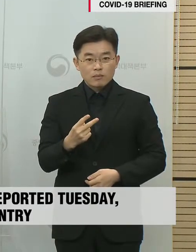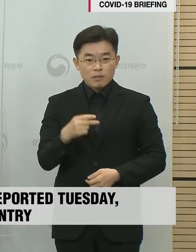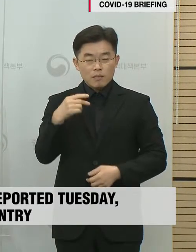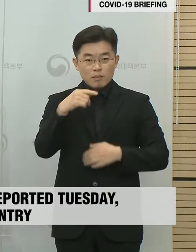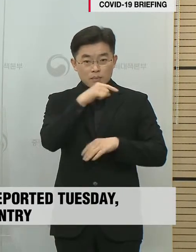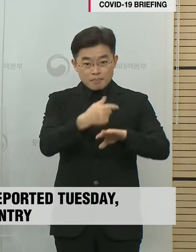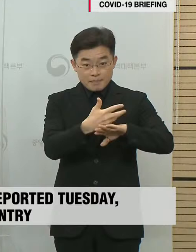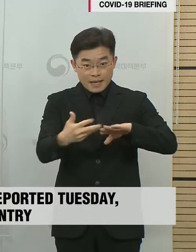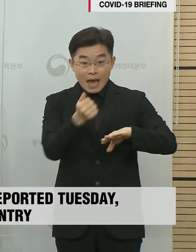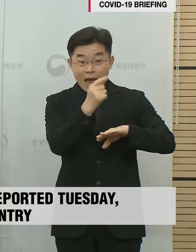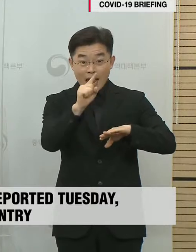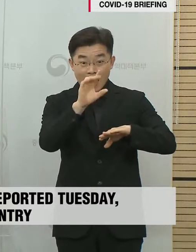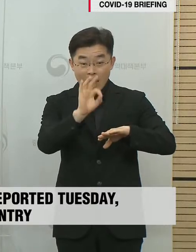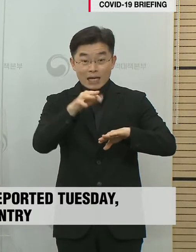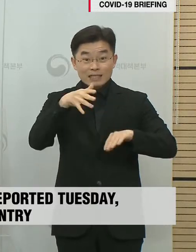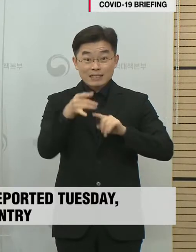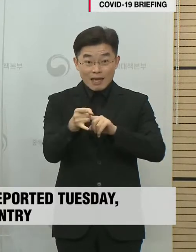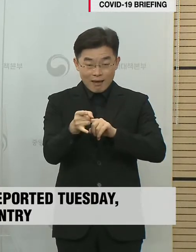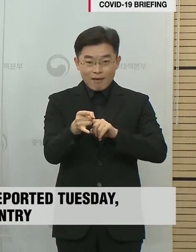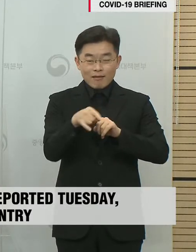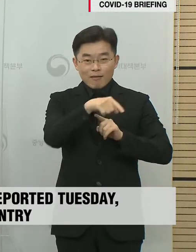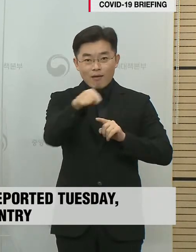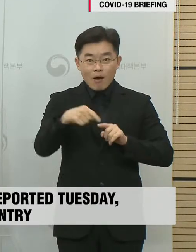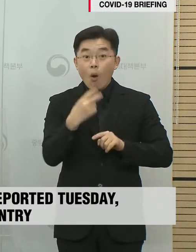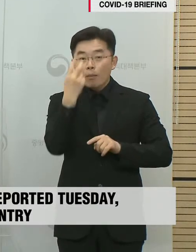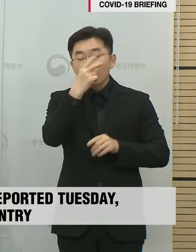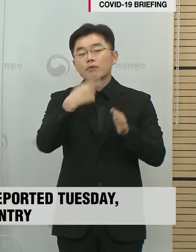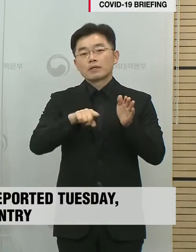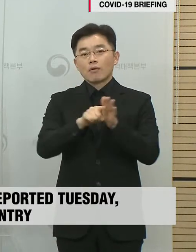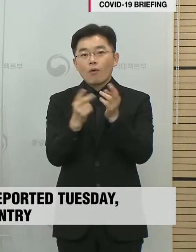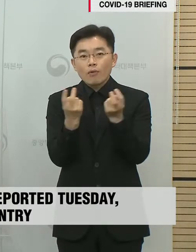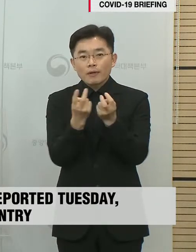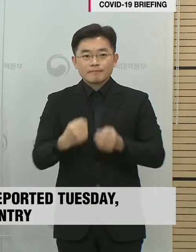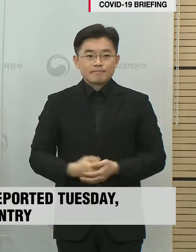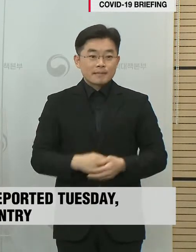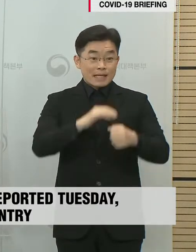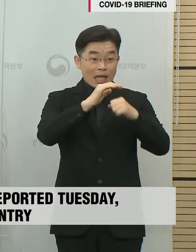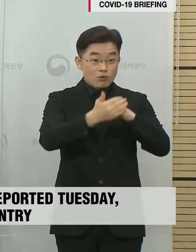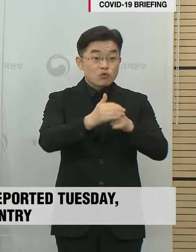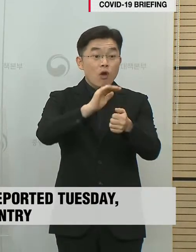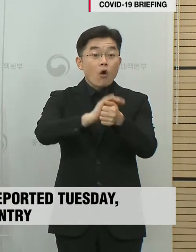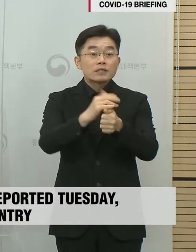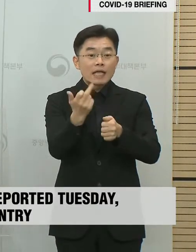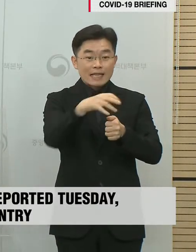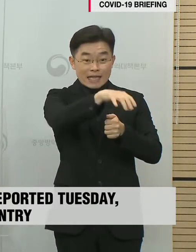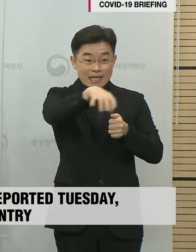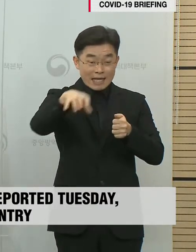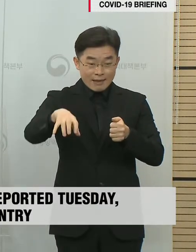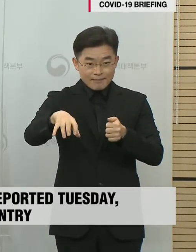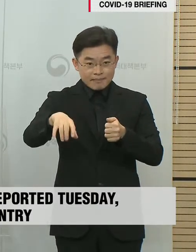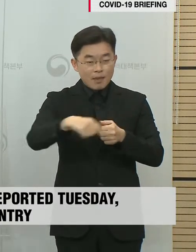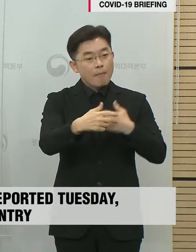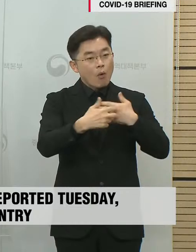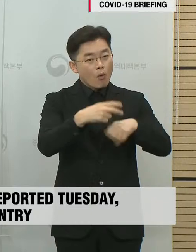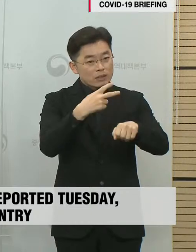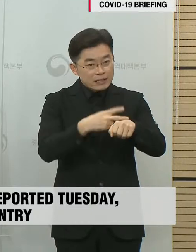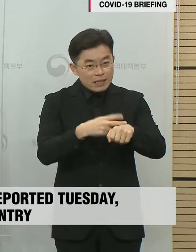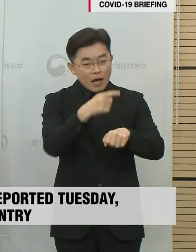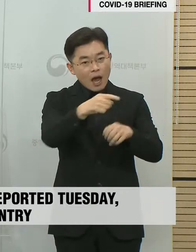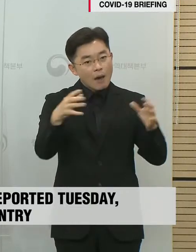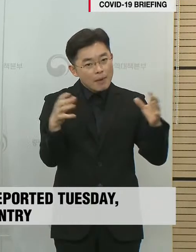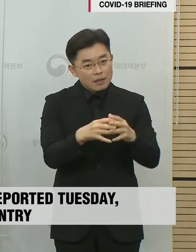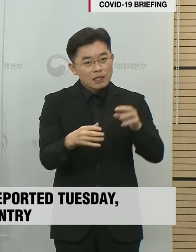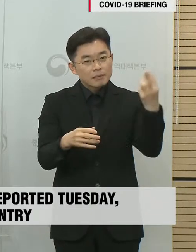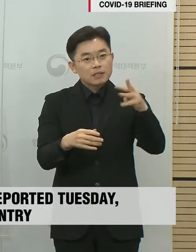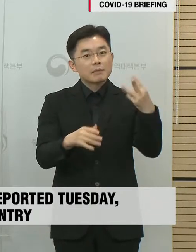are also conducting our surveys on the antibodies, and in order to increase its accuracy, we